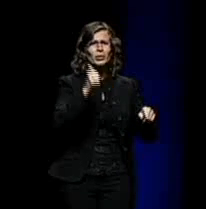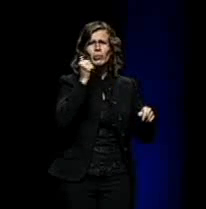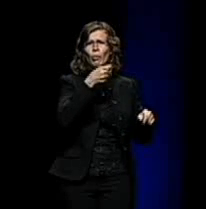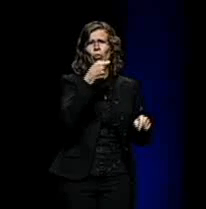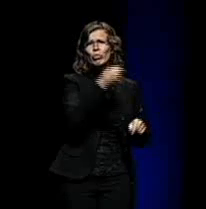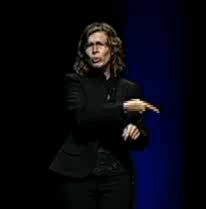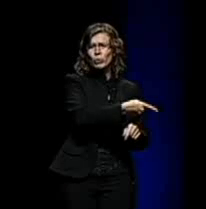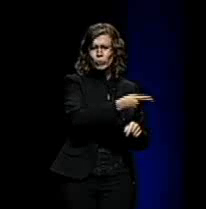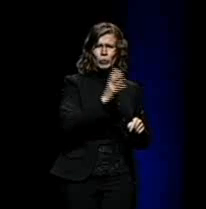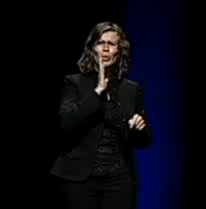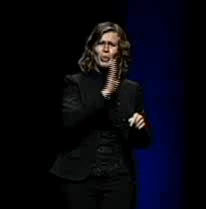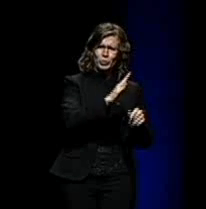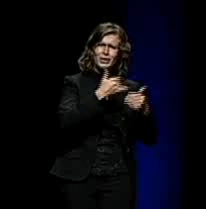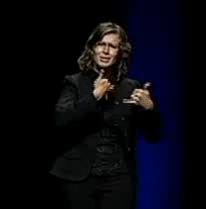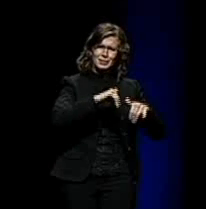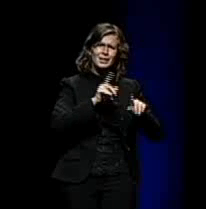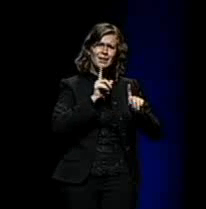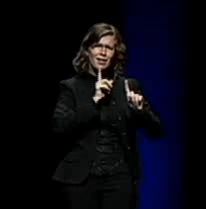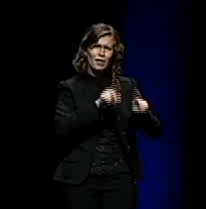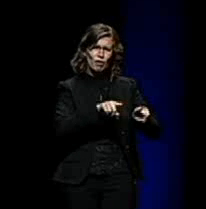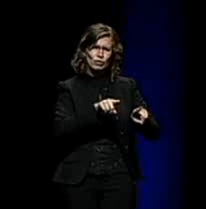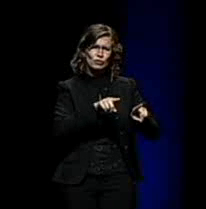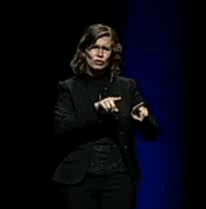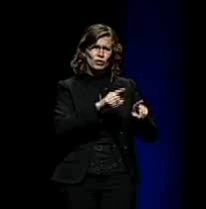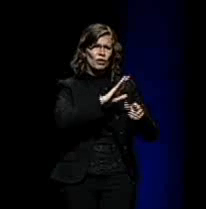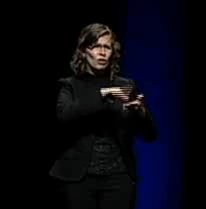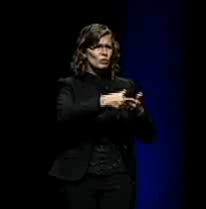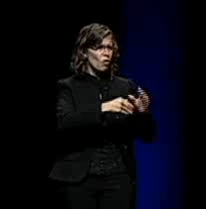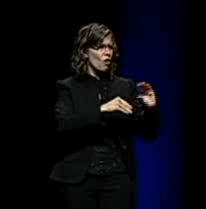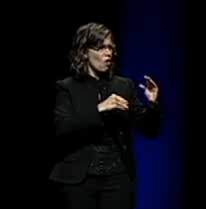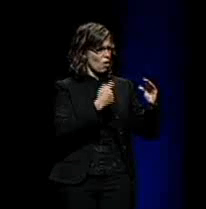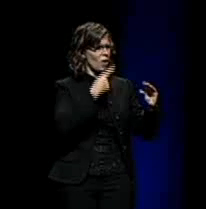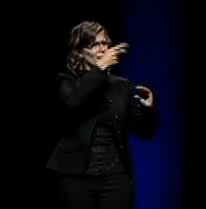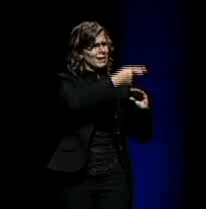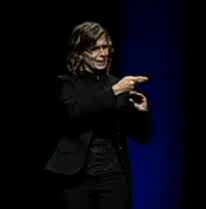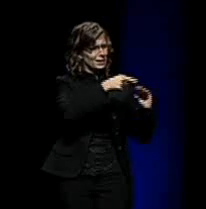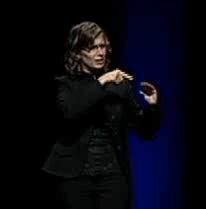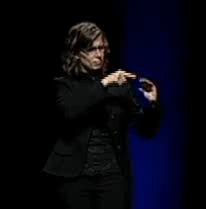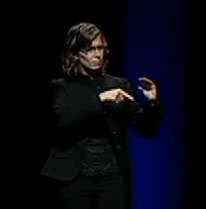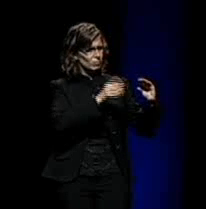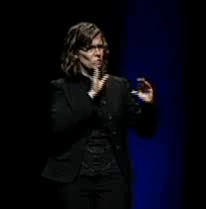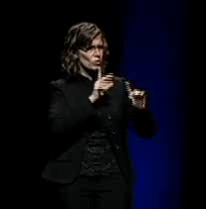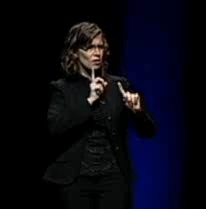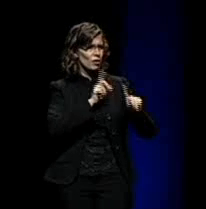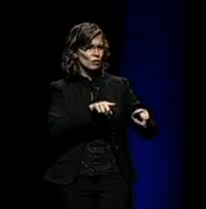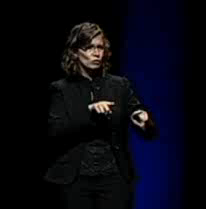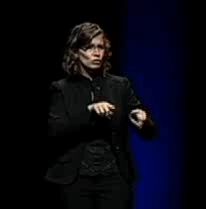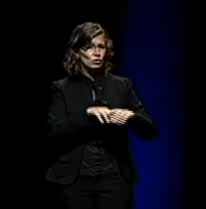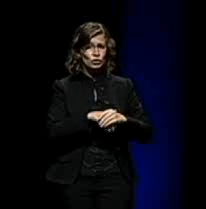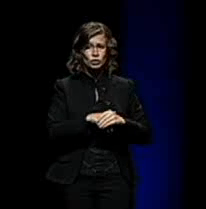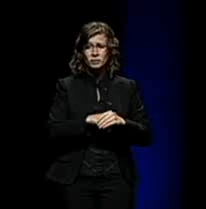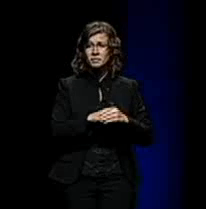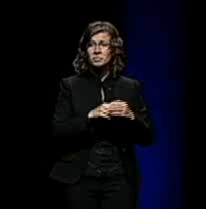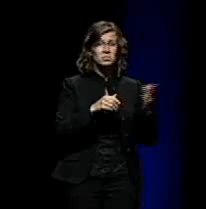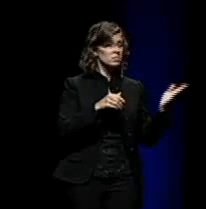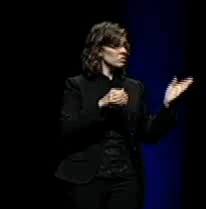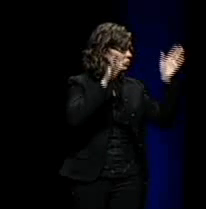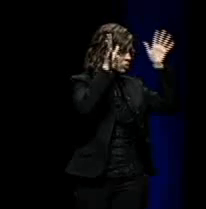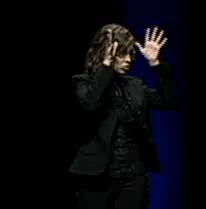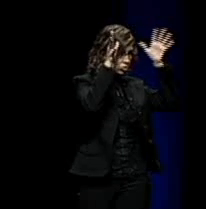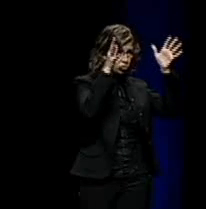into the trash bin. All of the questions compiled will be answered. Cheryl, would you like to comment, or